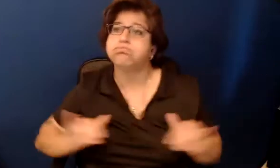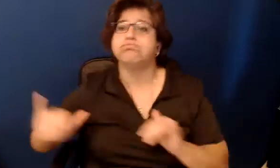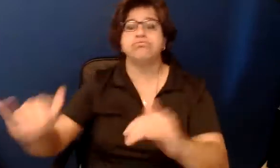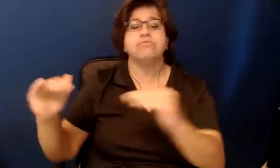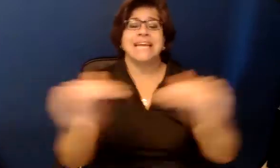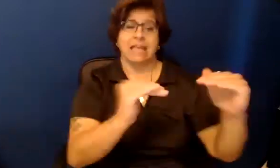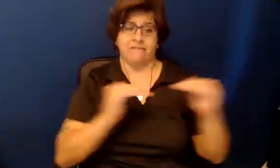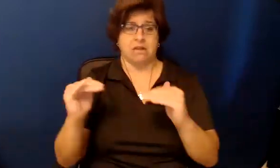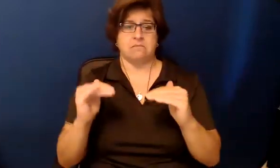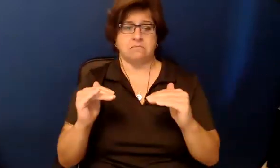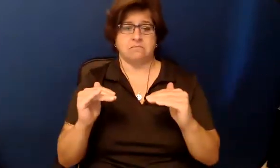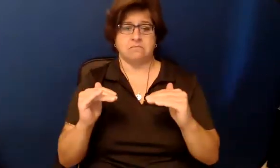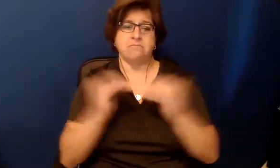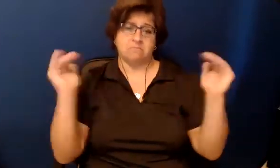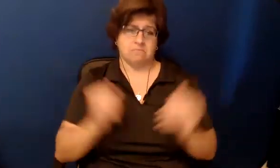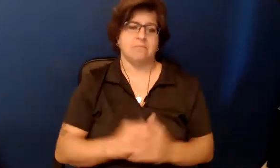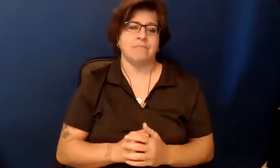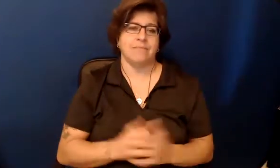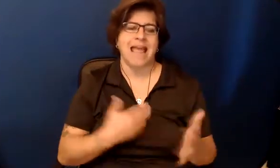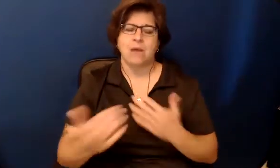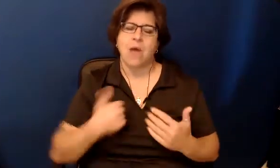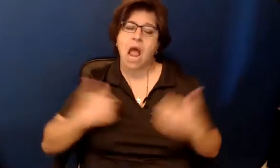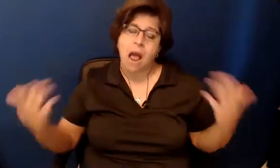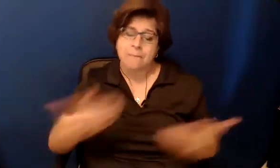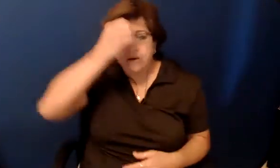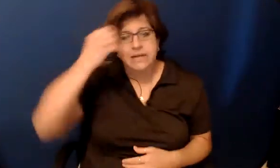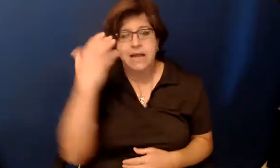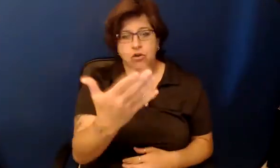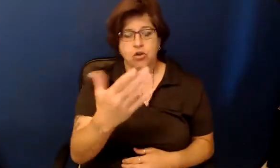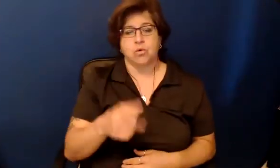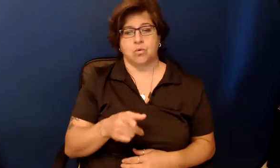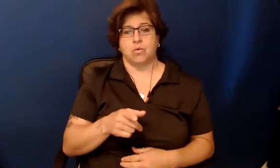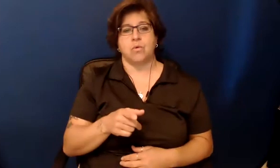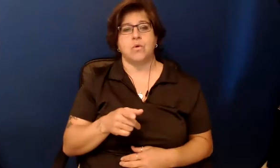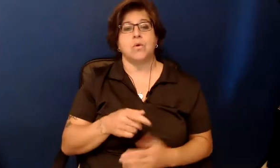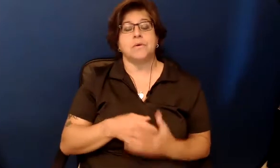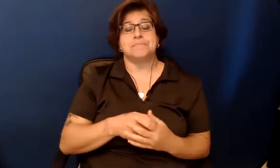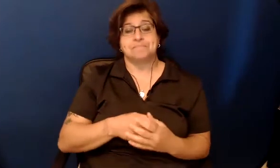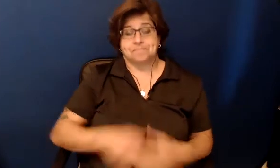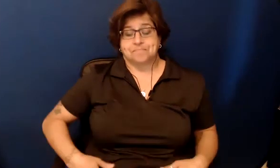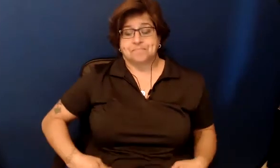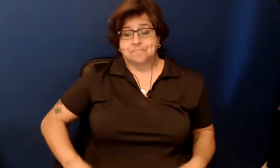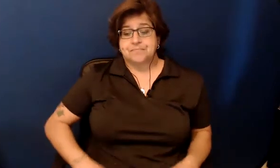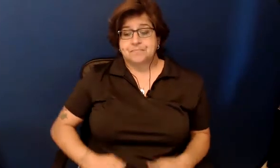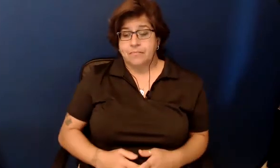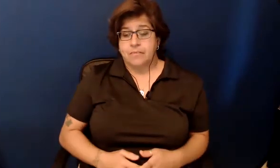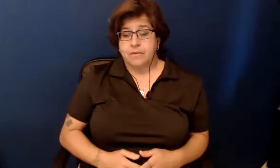even at the end of the day, So anyway, And I'm here to tell you that once you